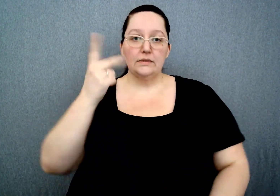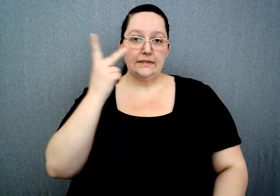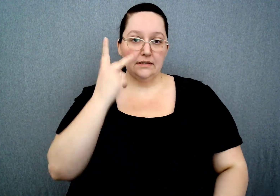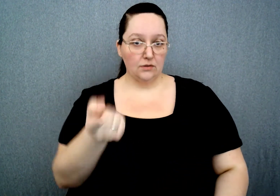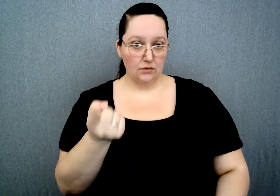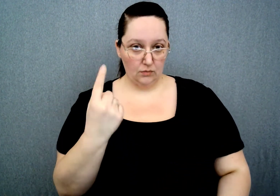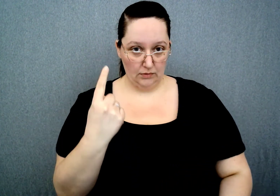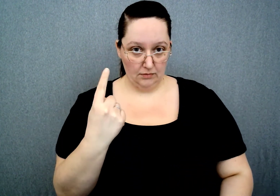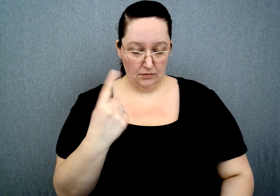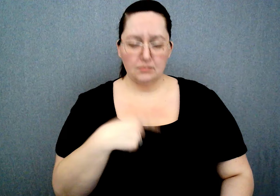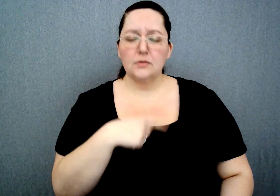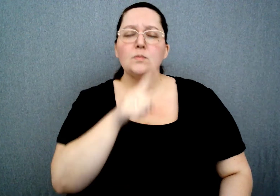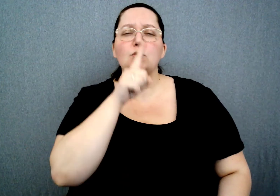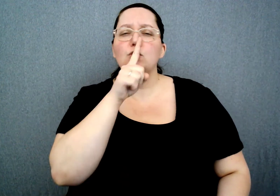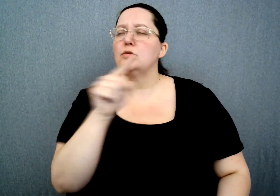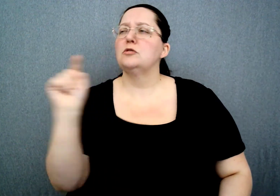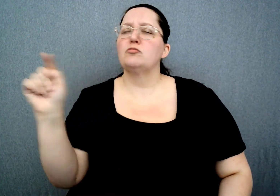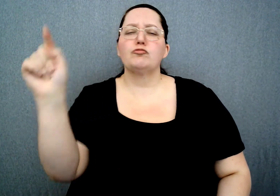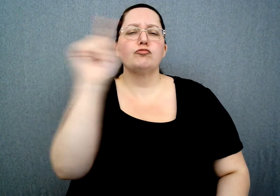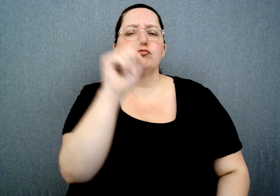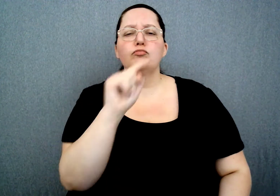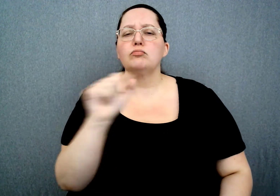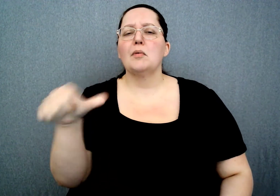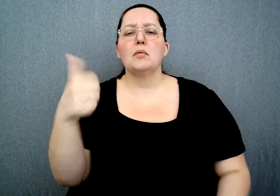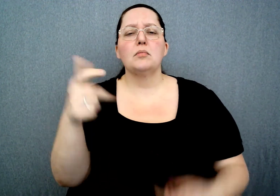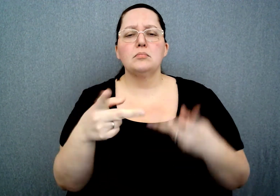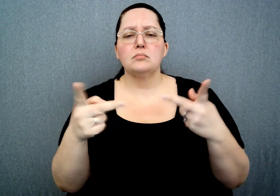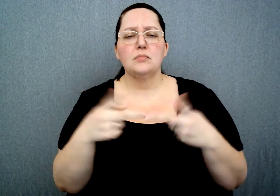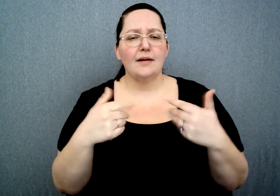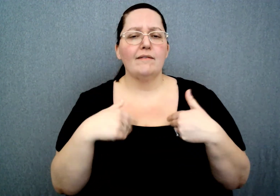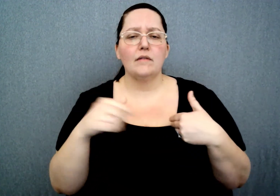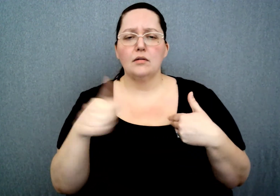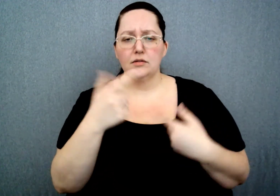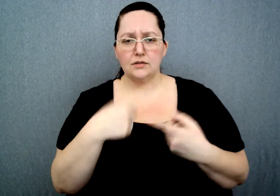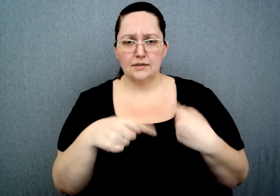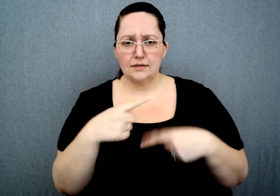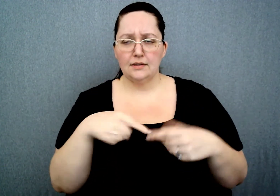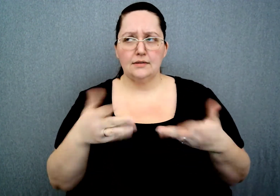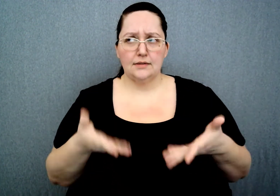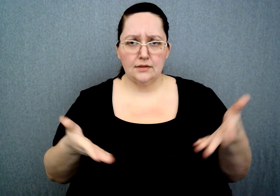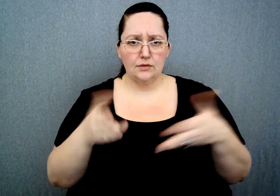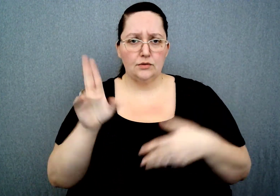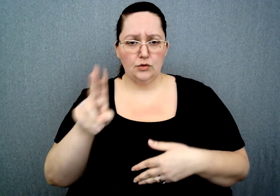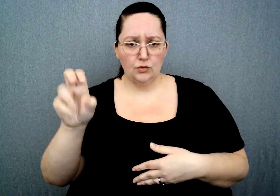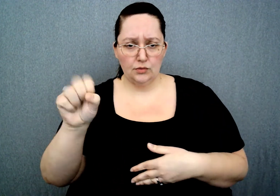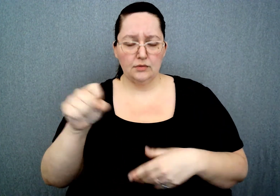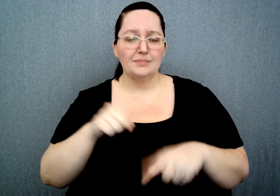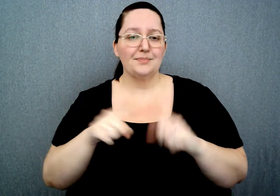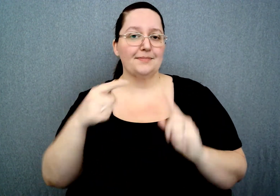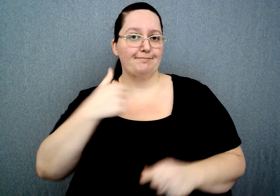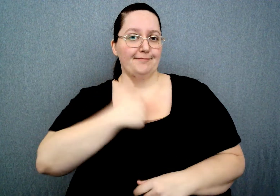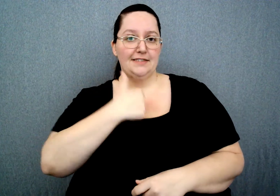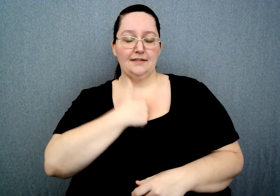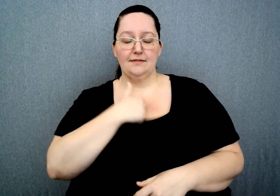I've only actually seen one sign for a refrigerator, but I am sure other places, other states around the United